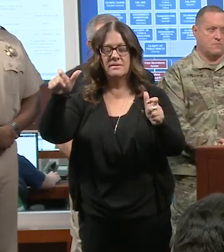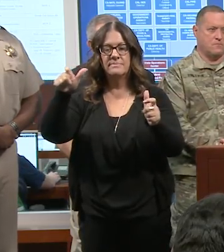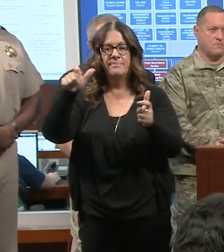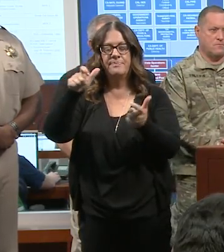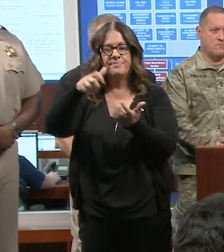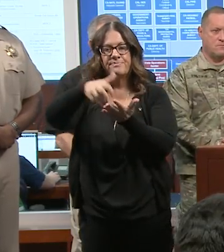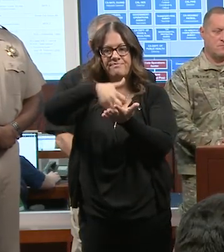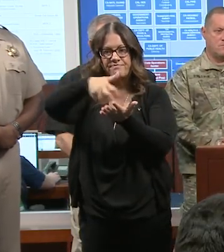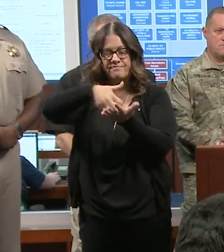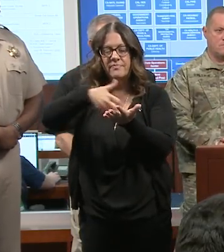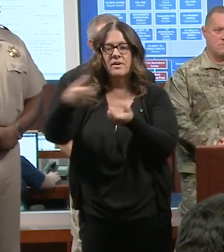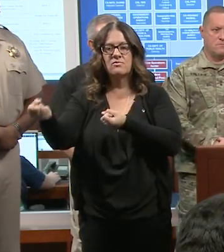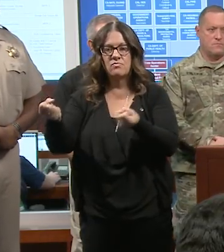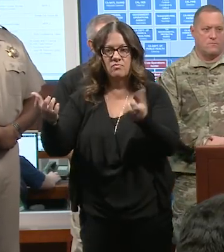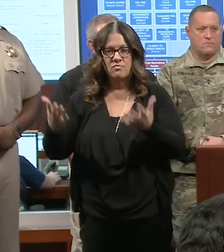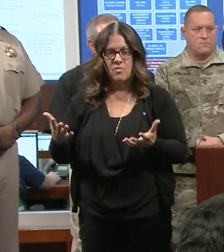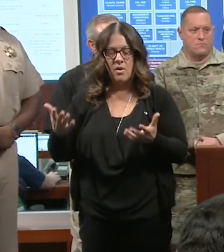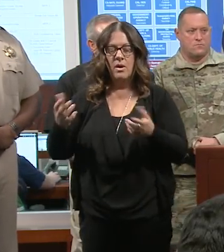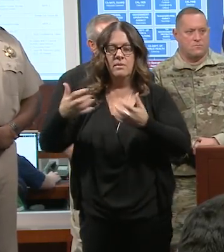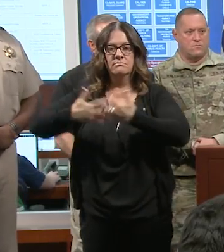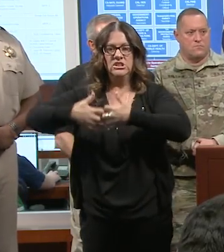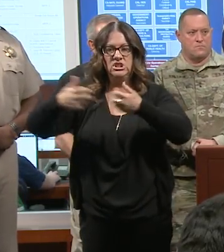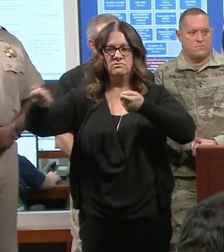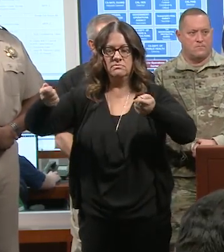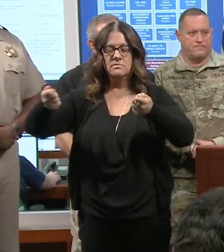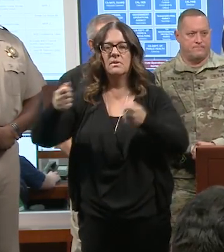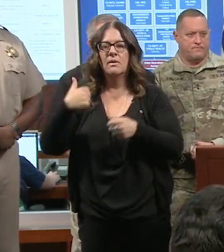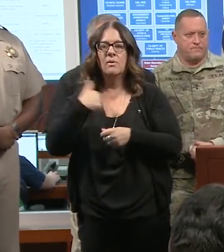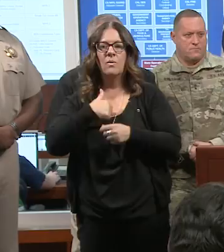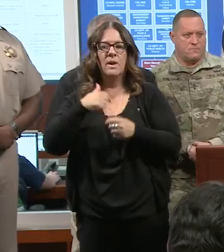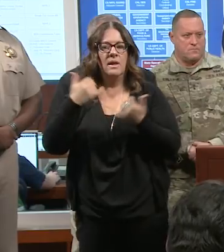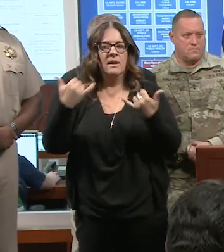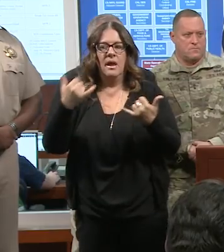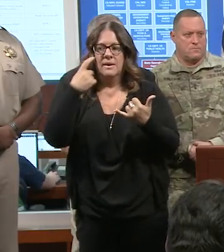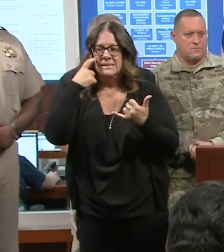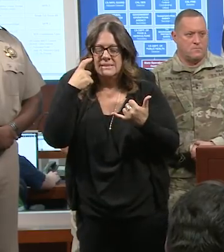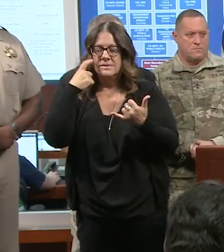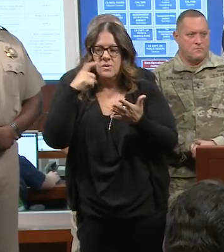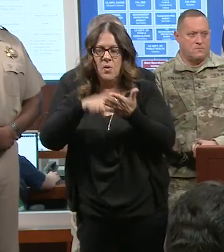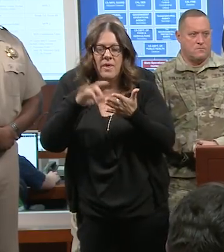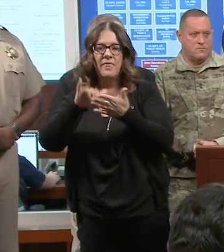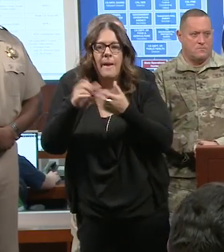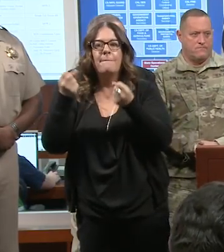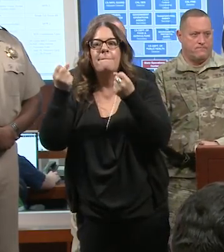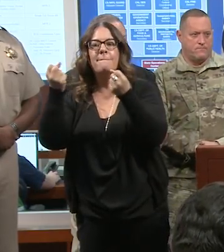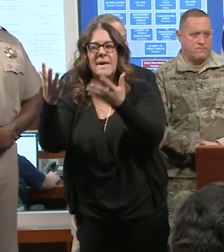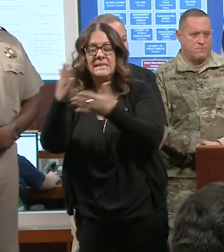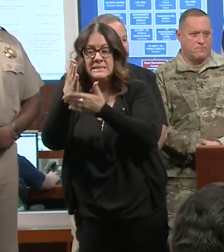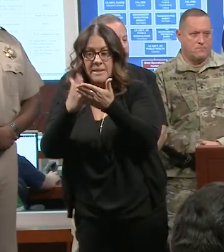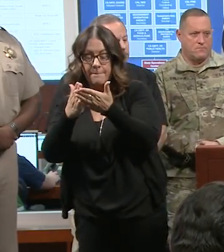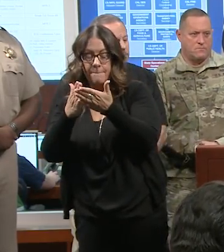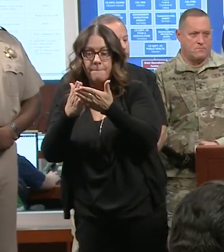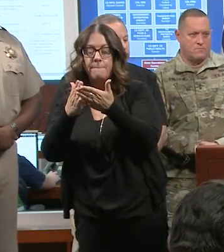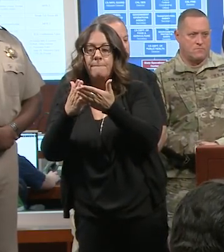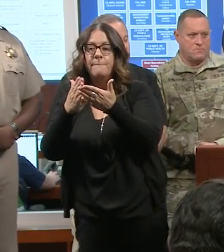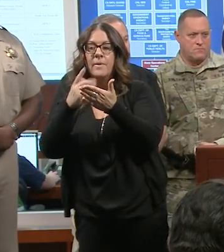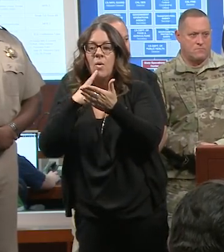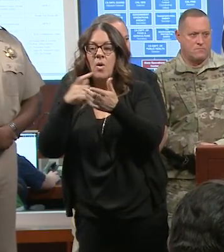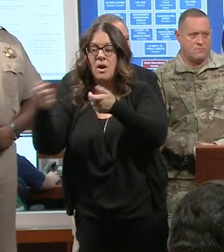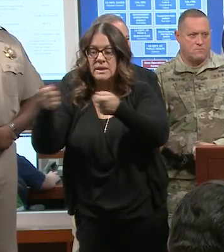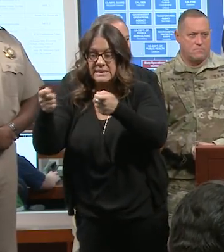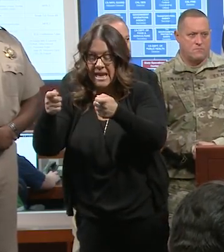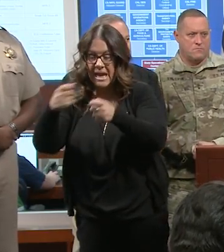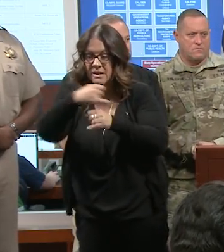rapidly redeploying resources from fires within California that are being contained and moving them into these